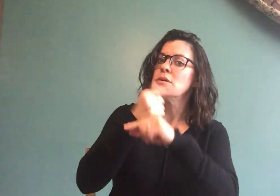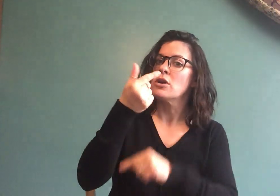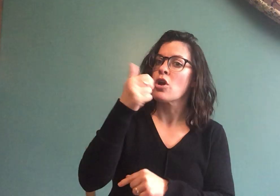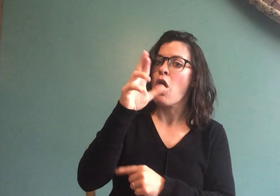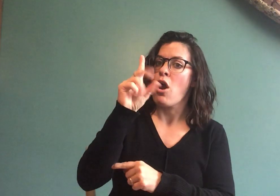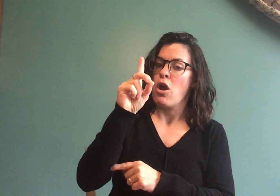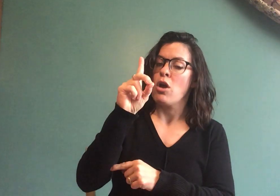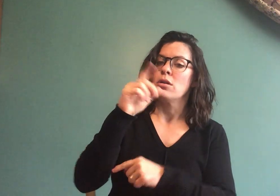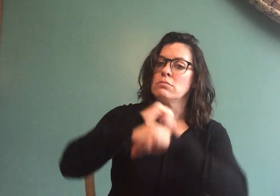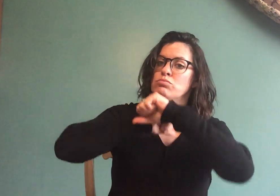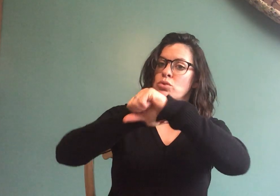All right.